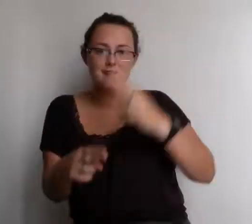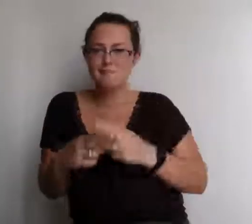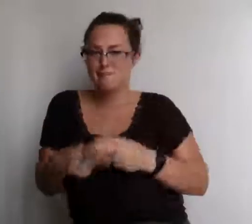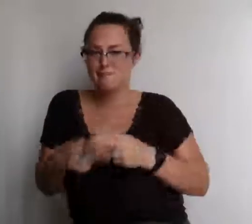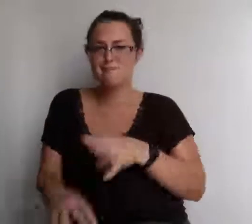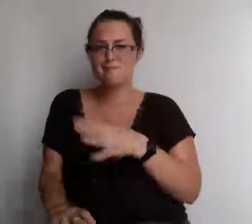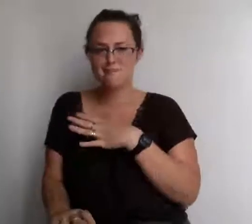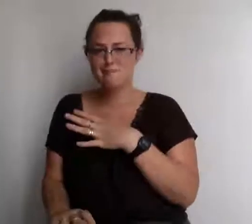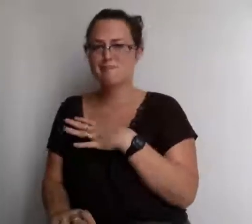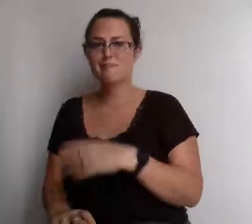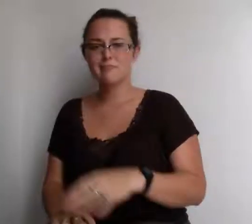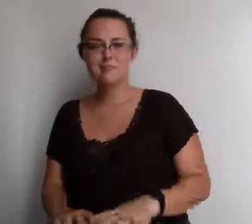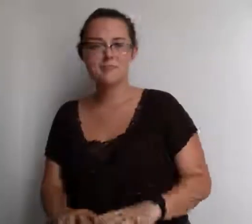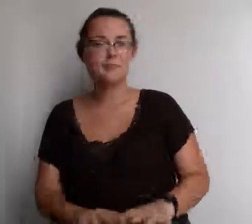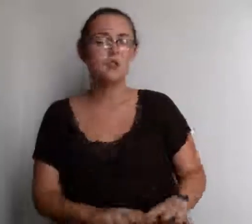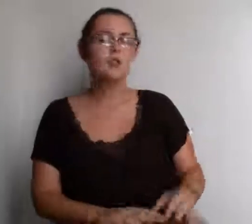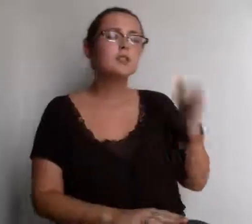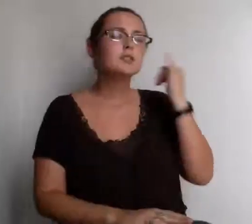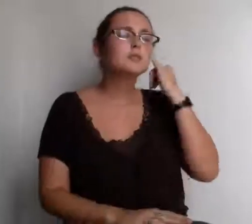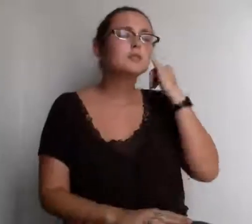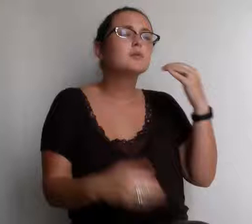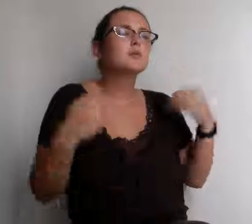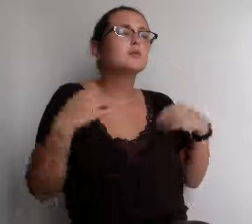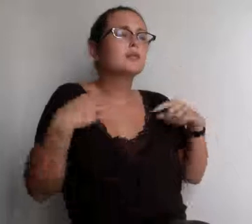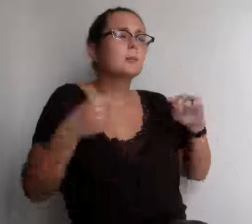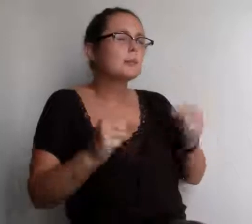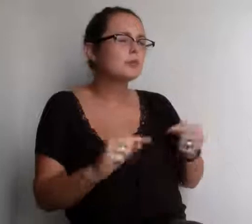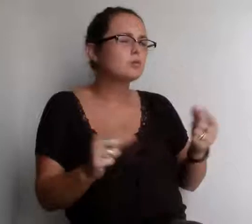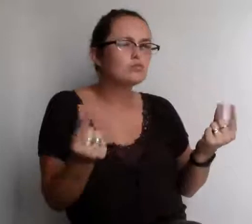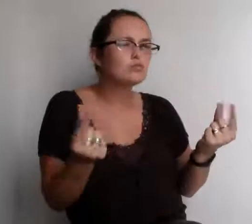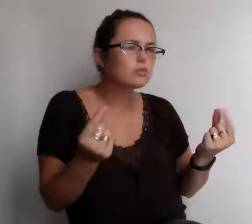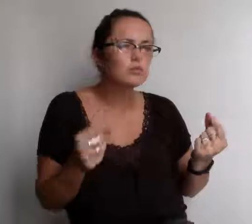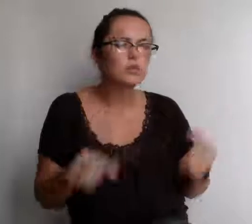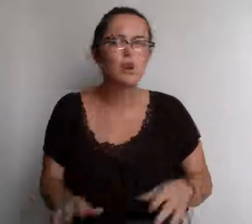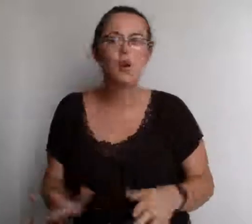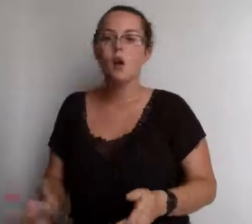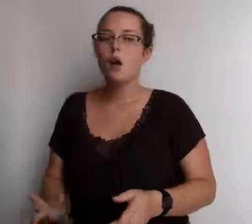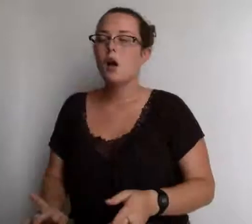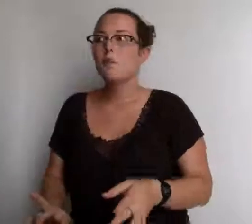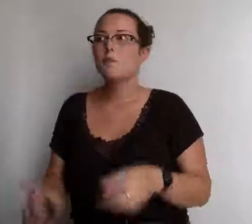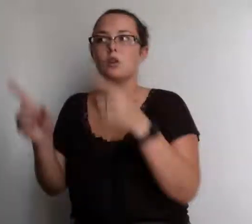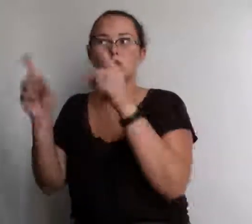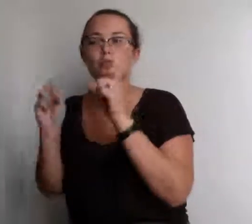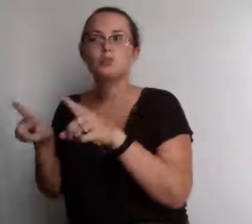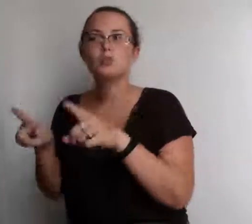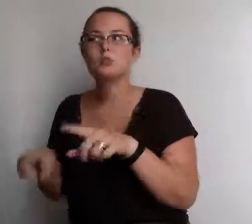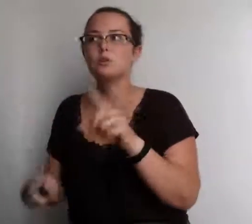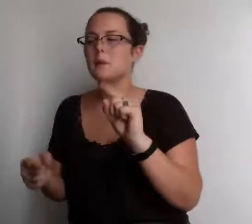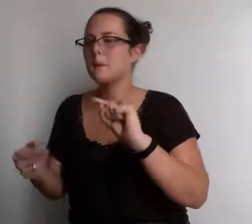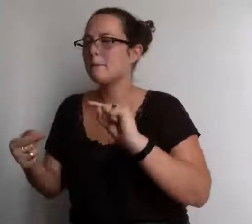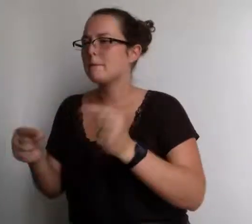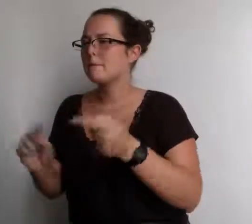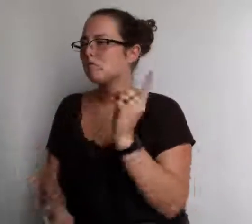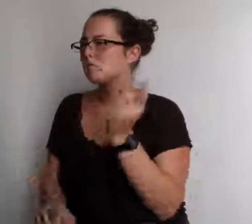Okay. Now, what if he had sought attention for pain? Well, I would have treated that as the fifth vital sign and then asked questions that related to his pain, like